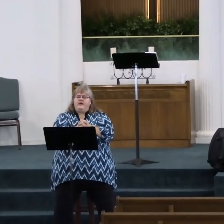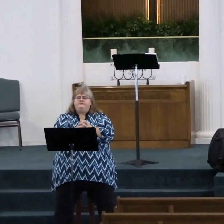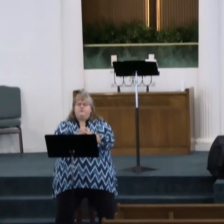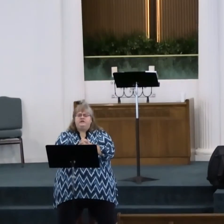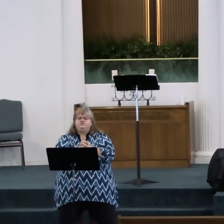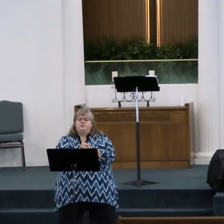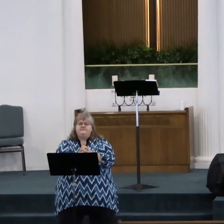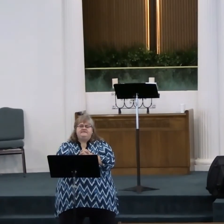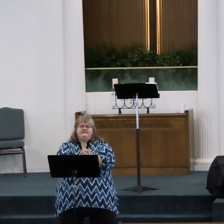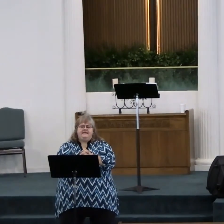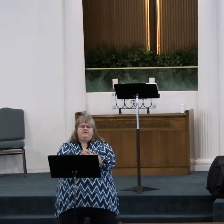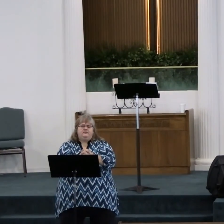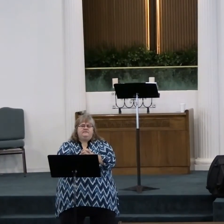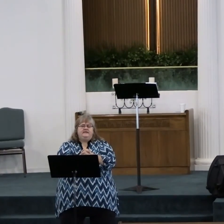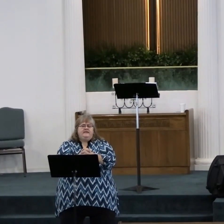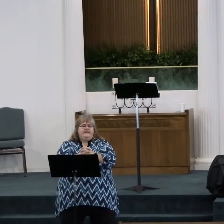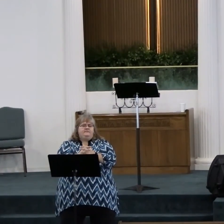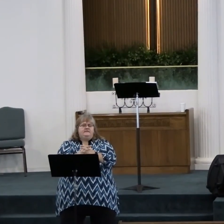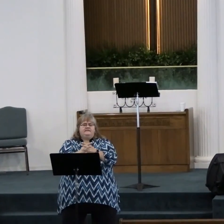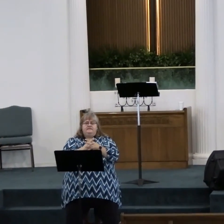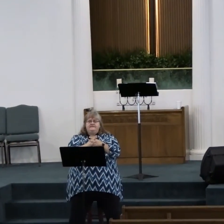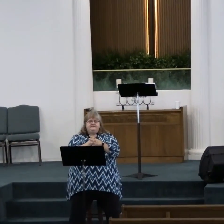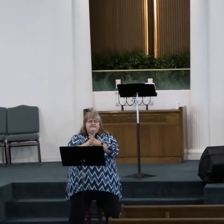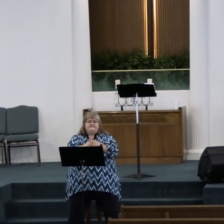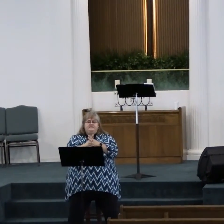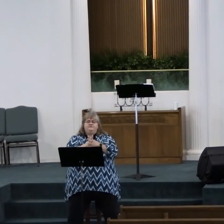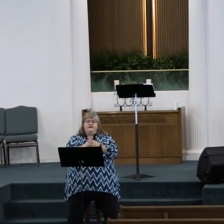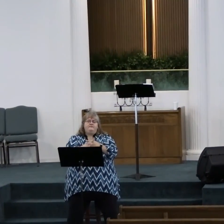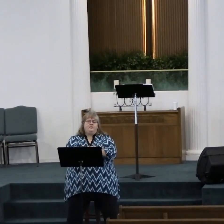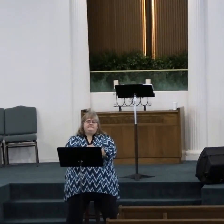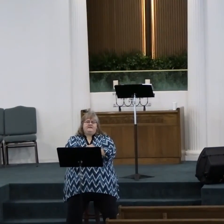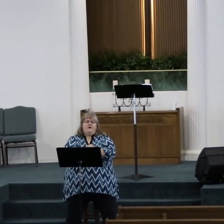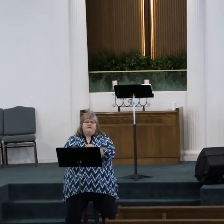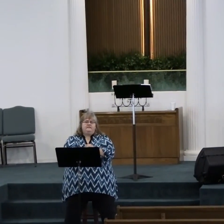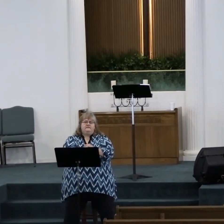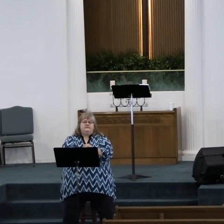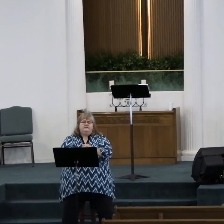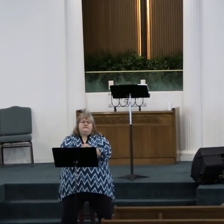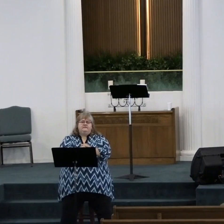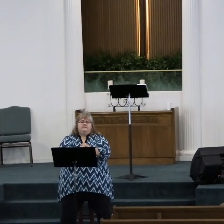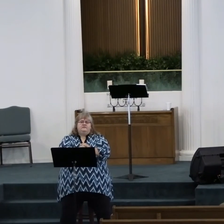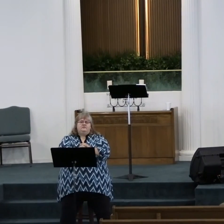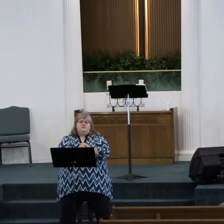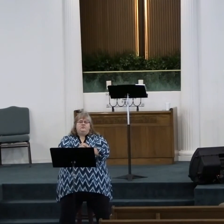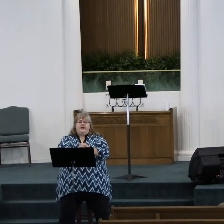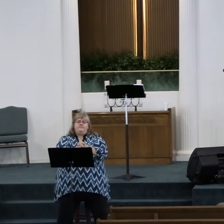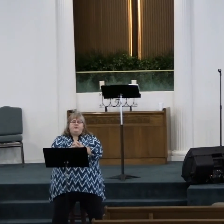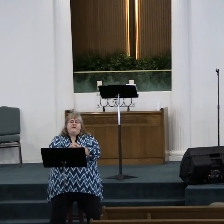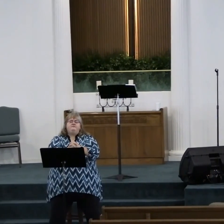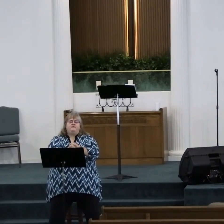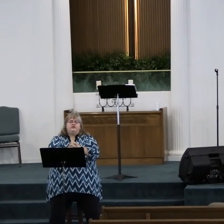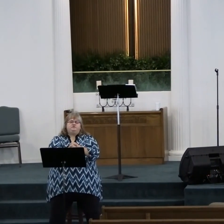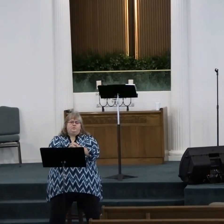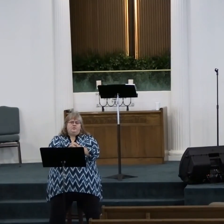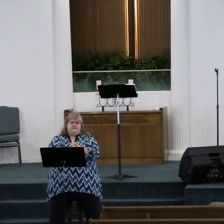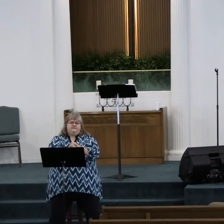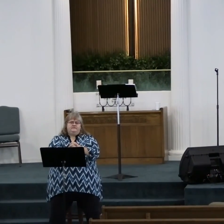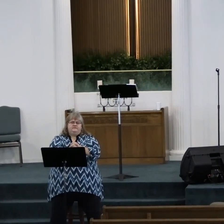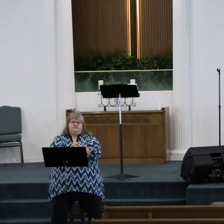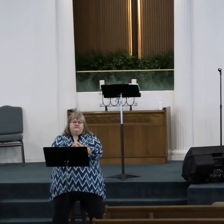for each one that's here and in the listening sound of my voice, God. Lord, I pray for each one.